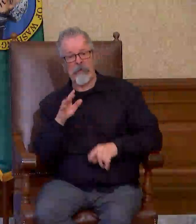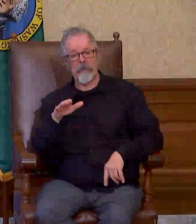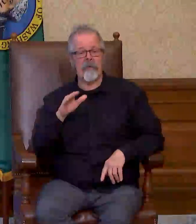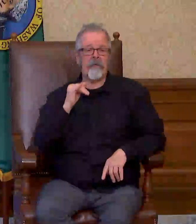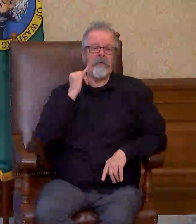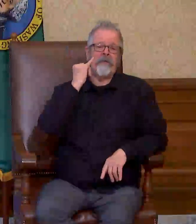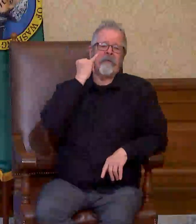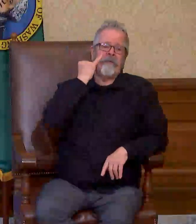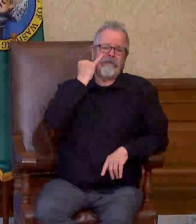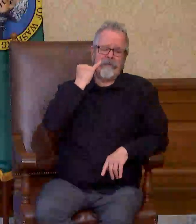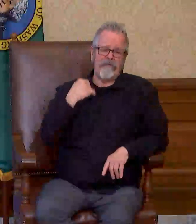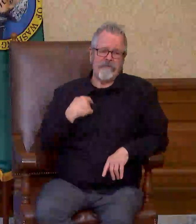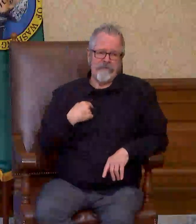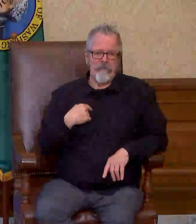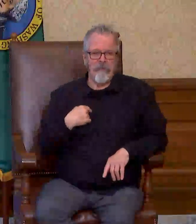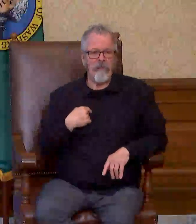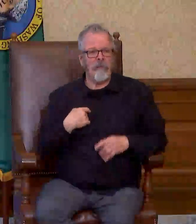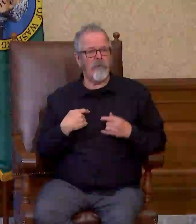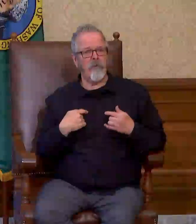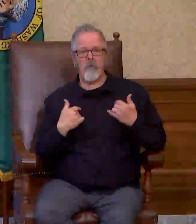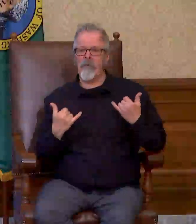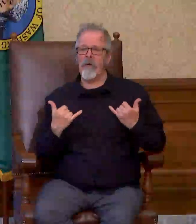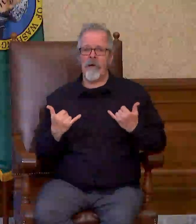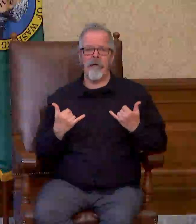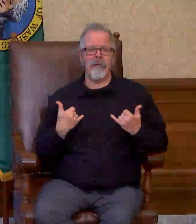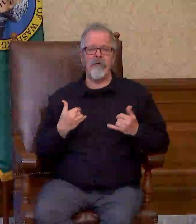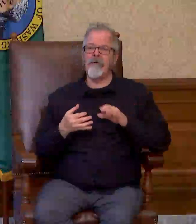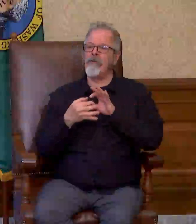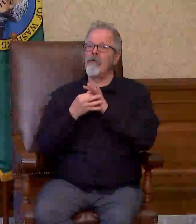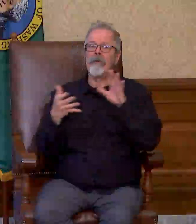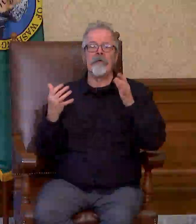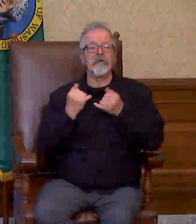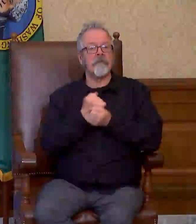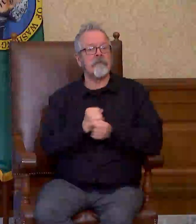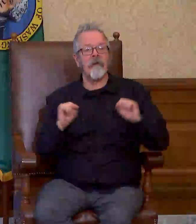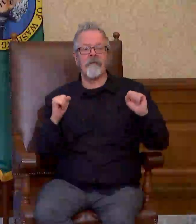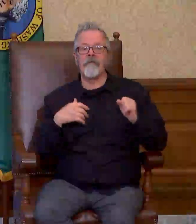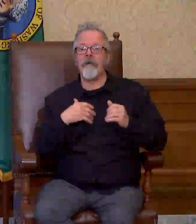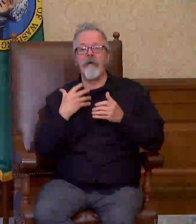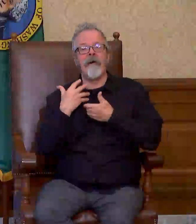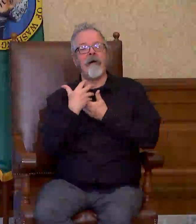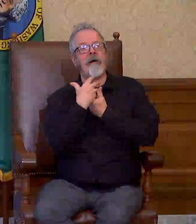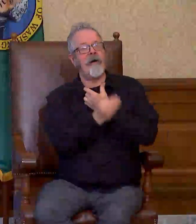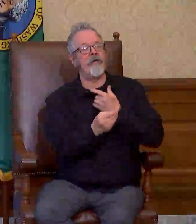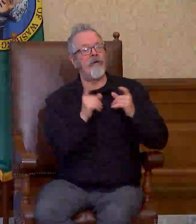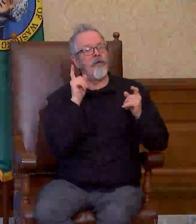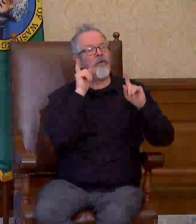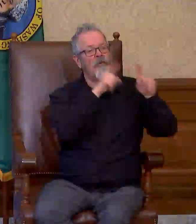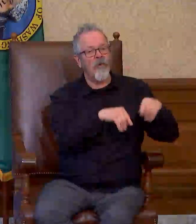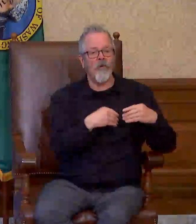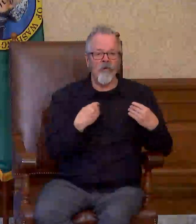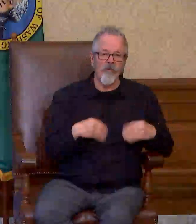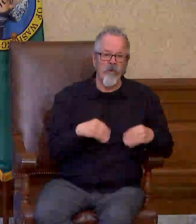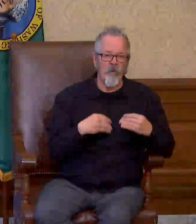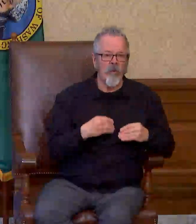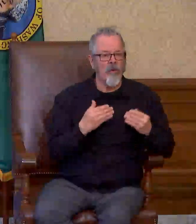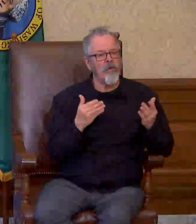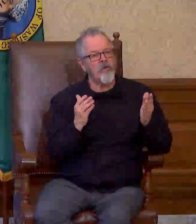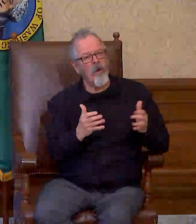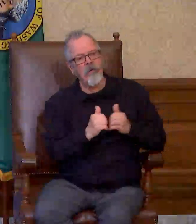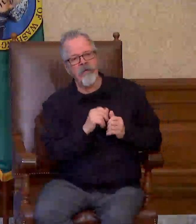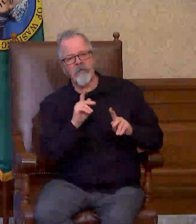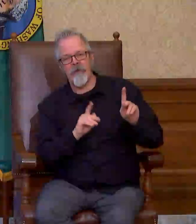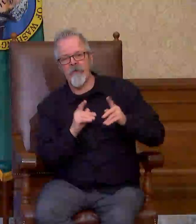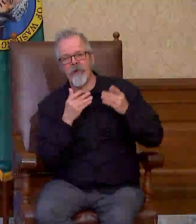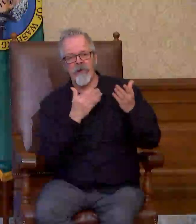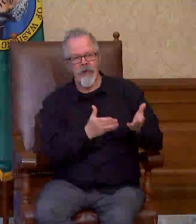you go to your sister's house and talk to people, you stop at a different place. The mere fact of being